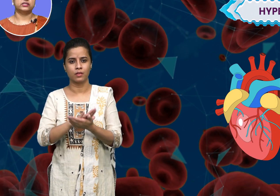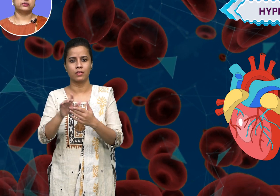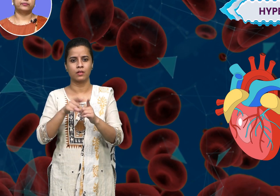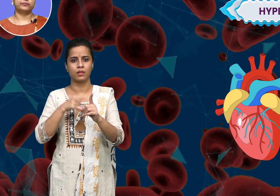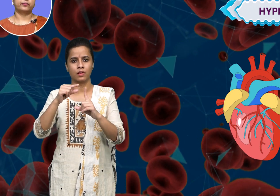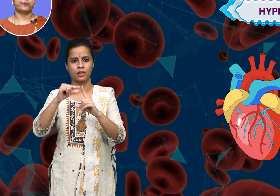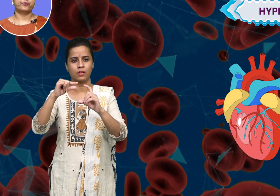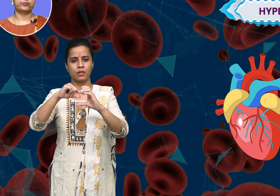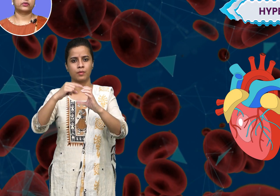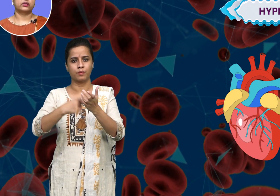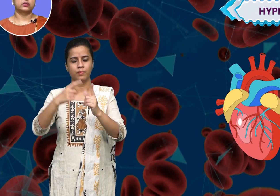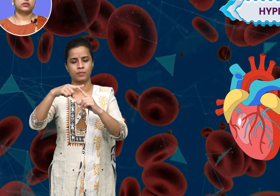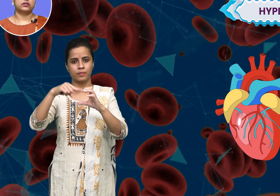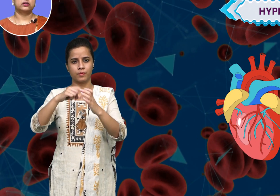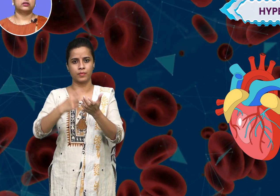hypertension.